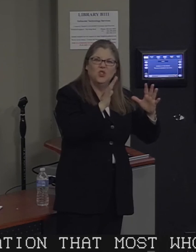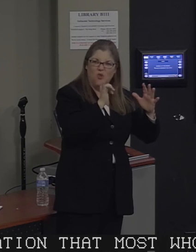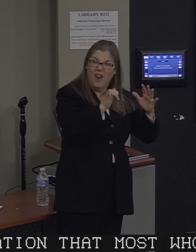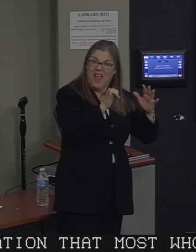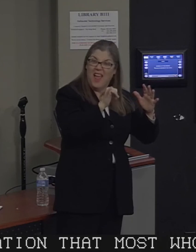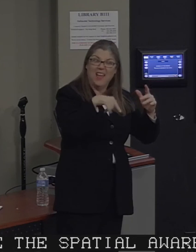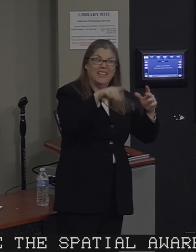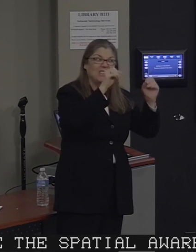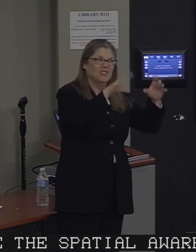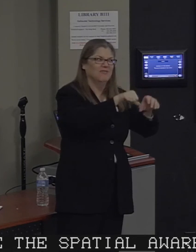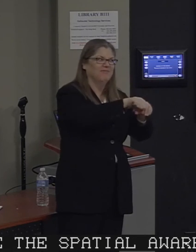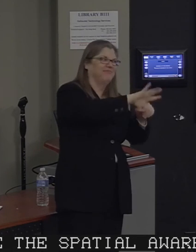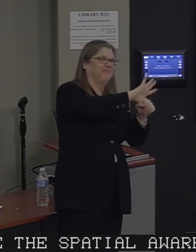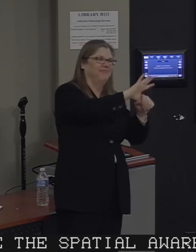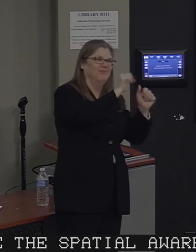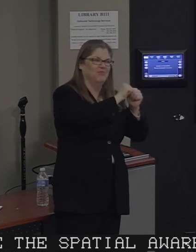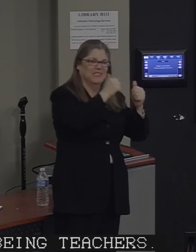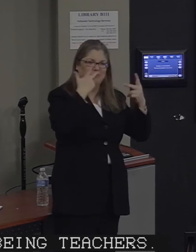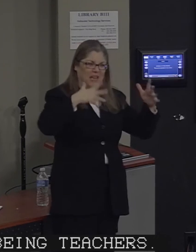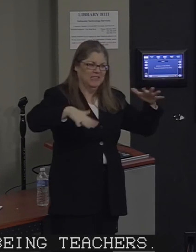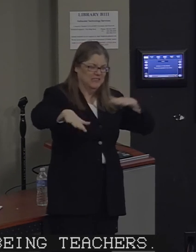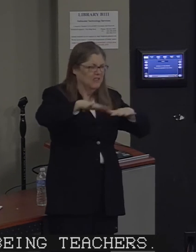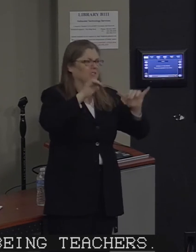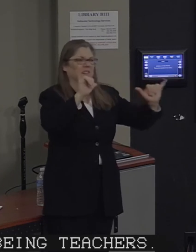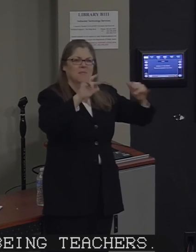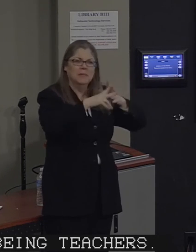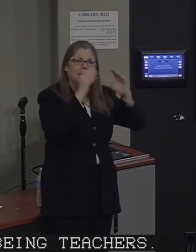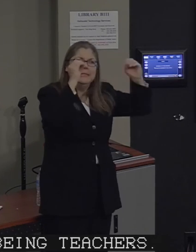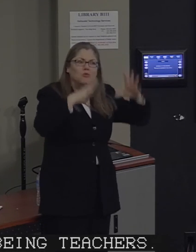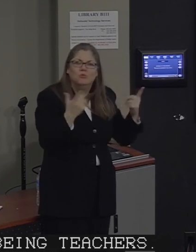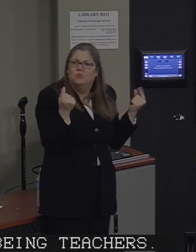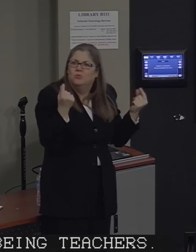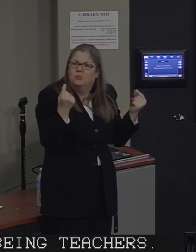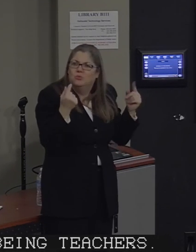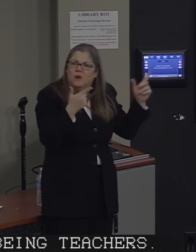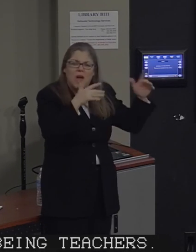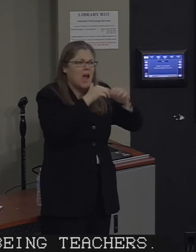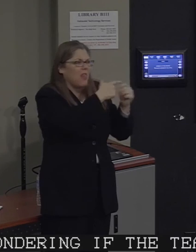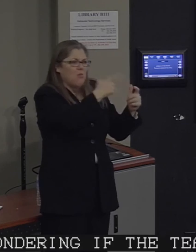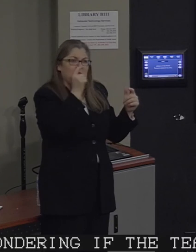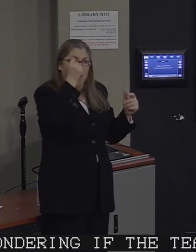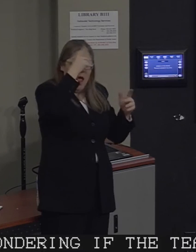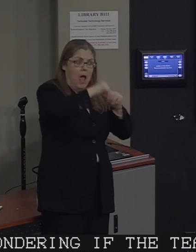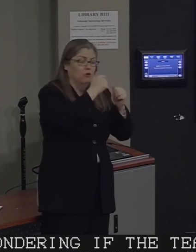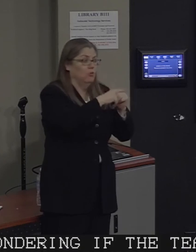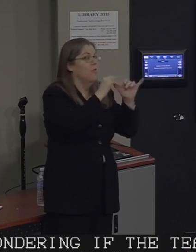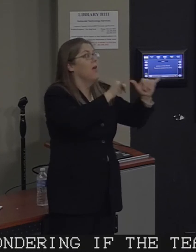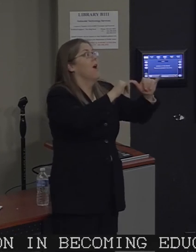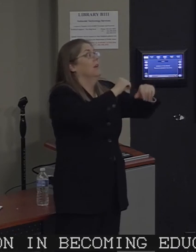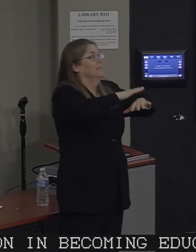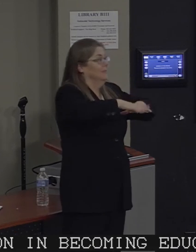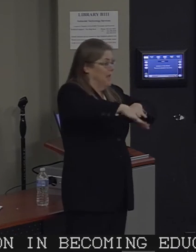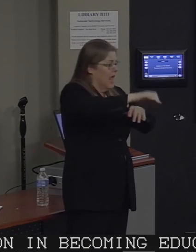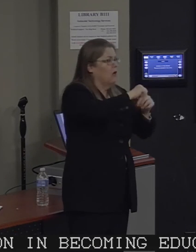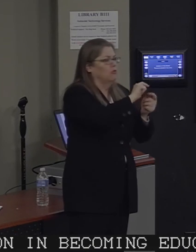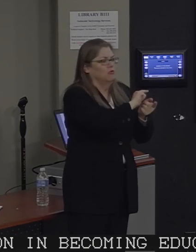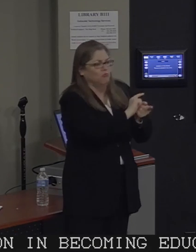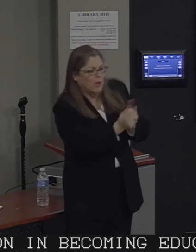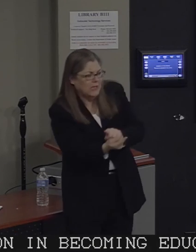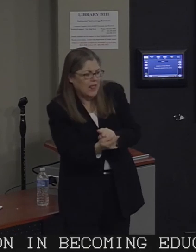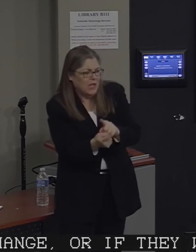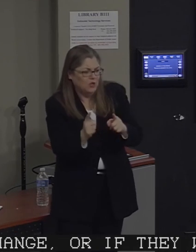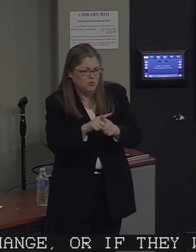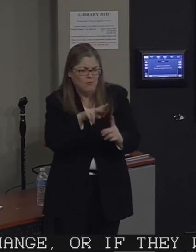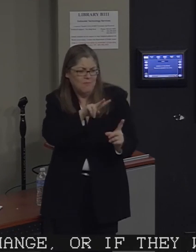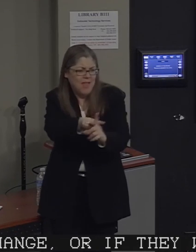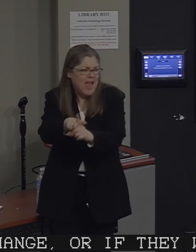becoming educators would change, or would they would somehow instantly understand how to translate this knowledge that they evidently don't have much of